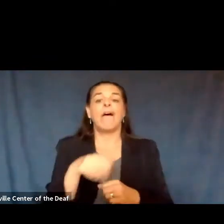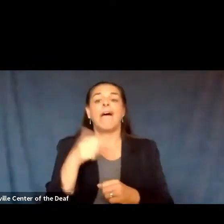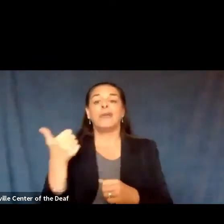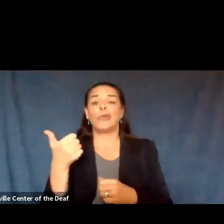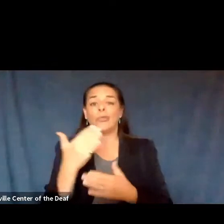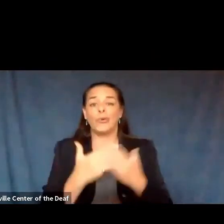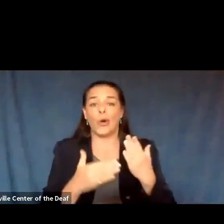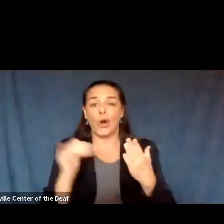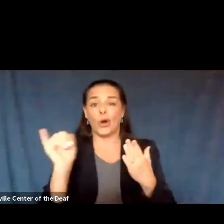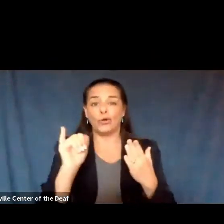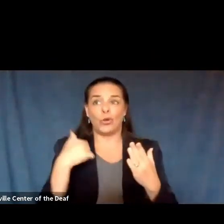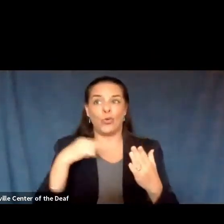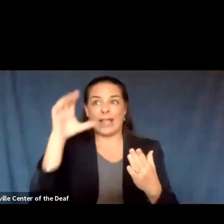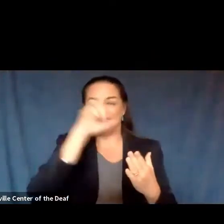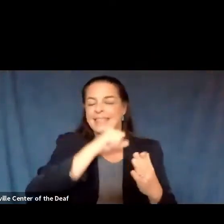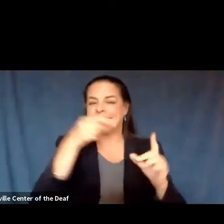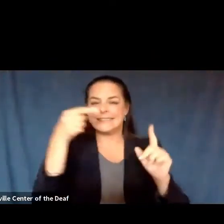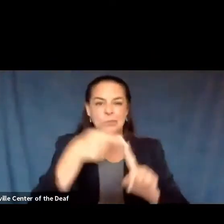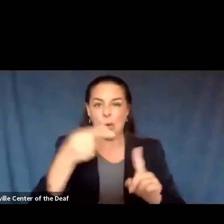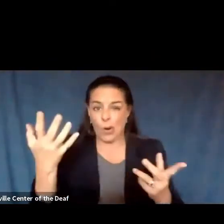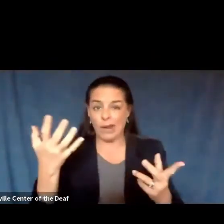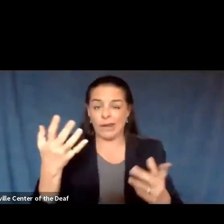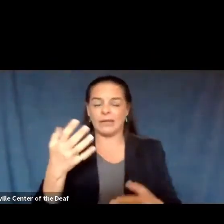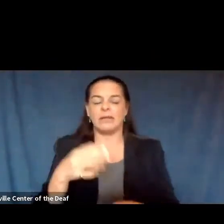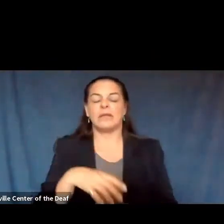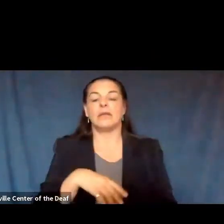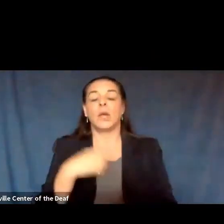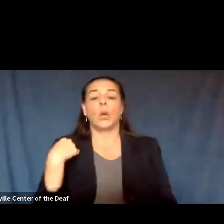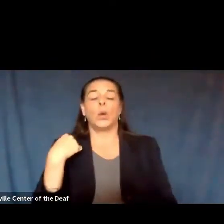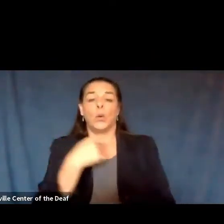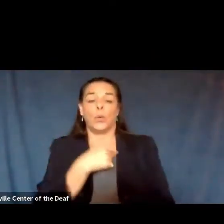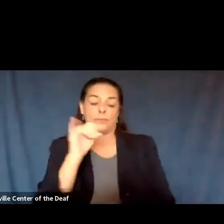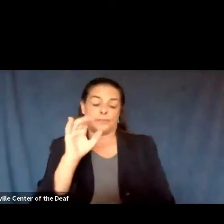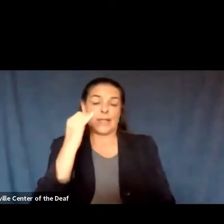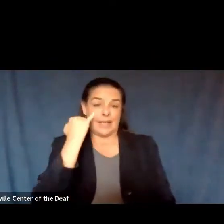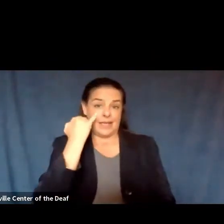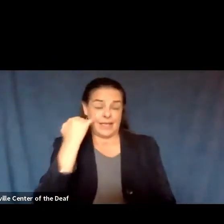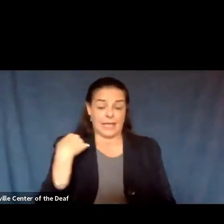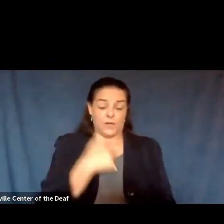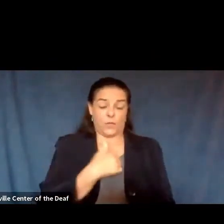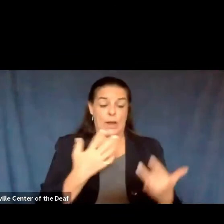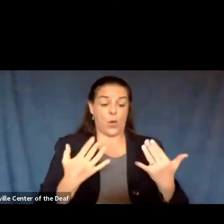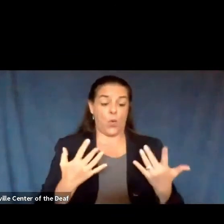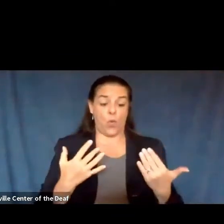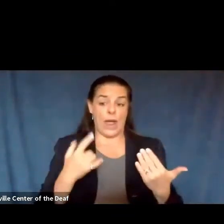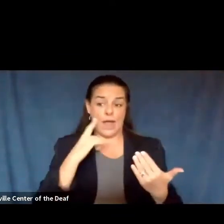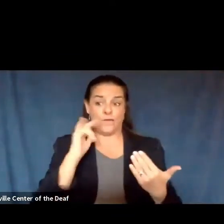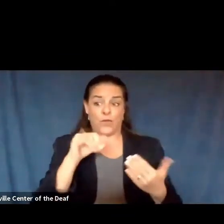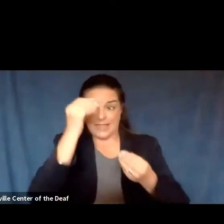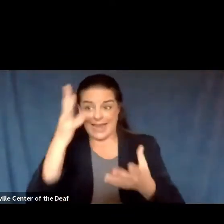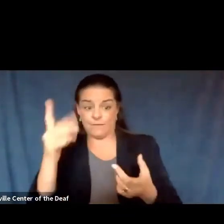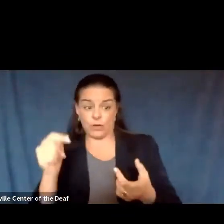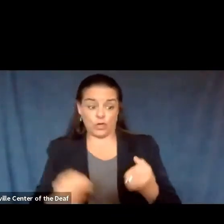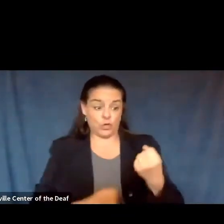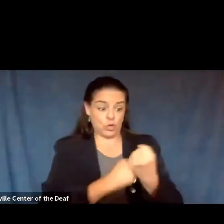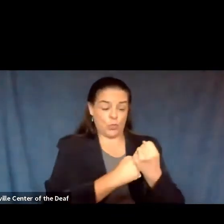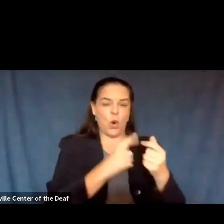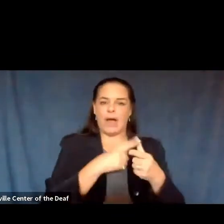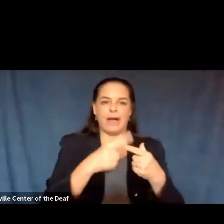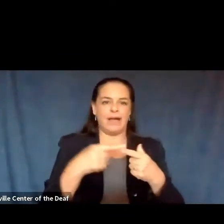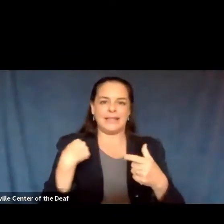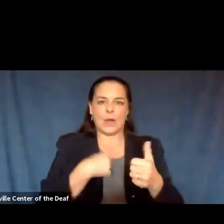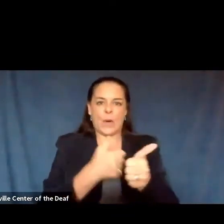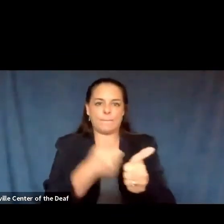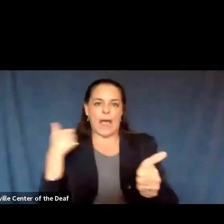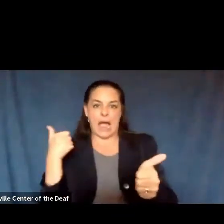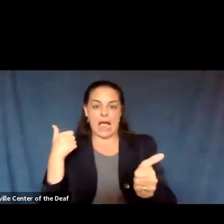think that we've been missing the point on talking about is if we wait for us to have the data to support it, we're behind the curve and